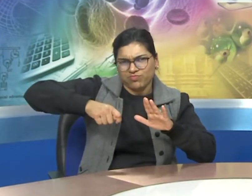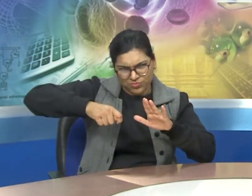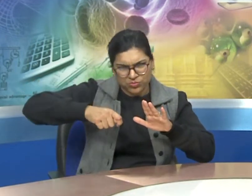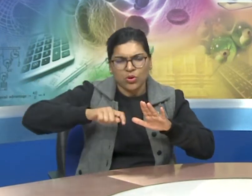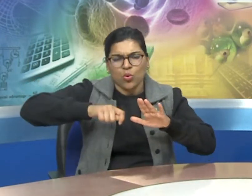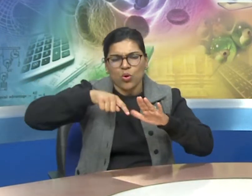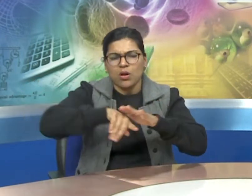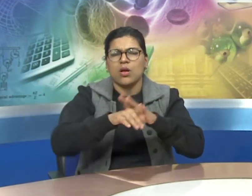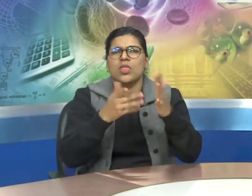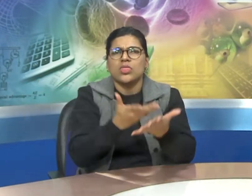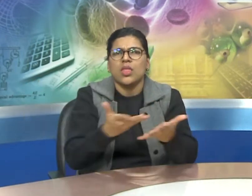Tools.